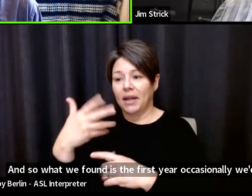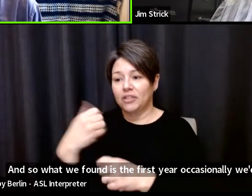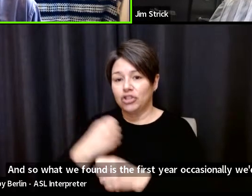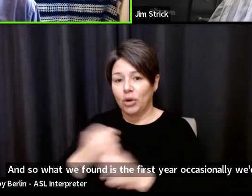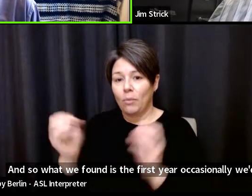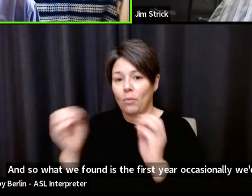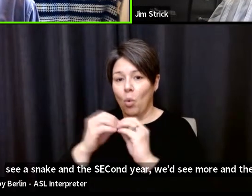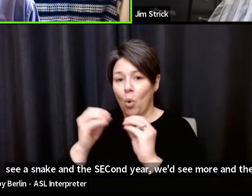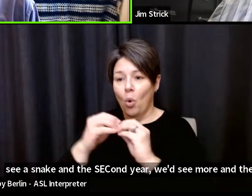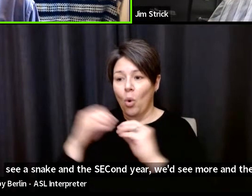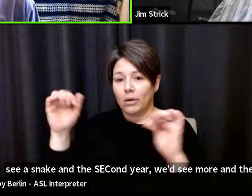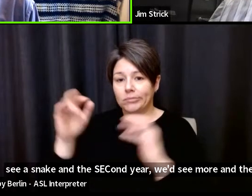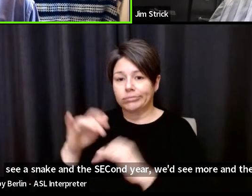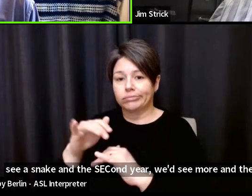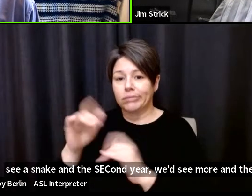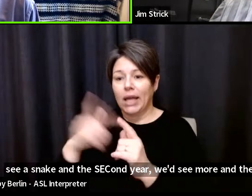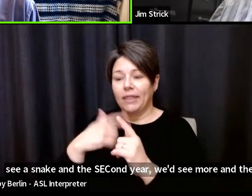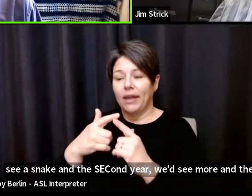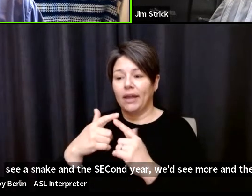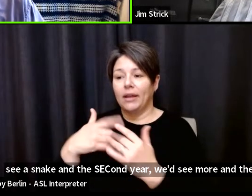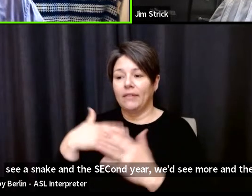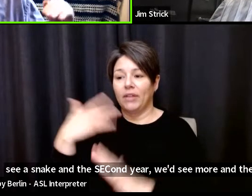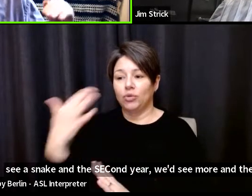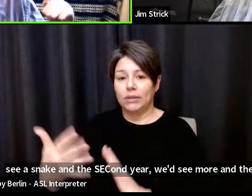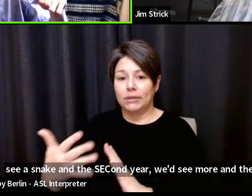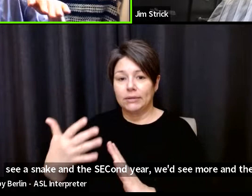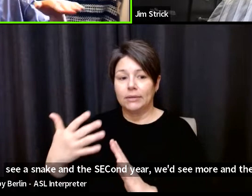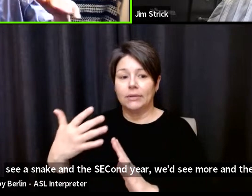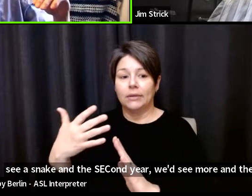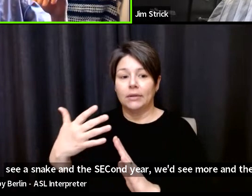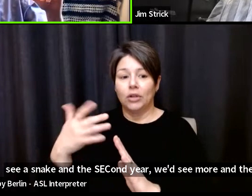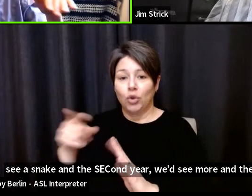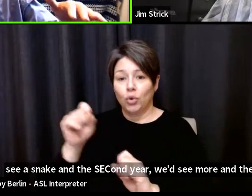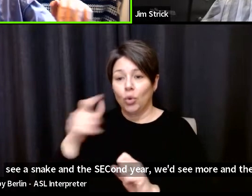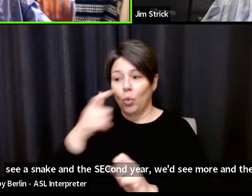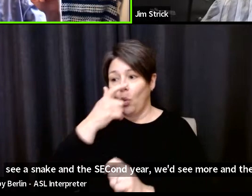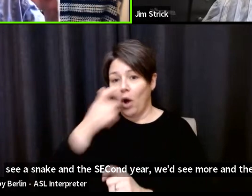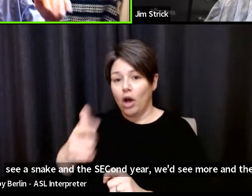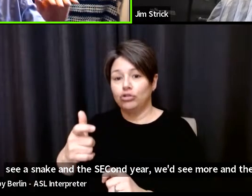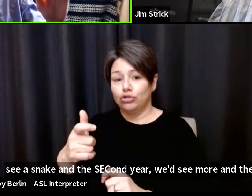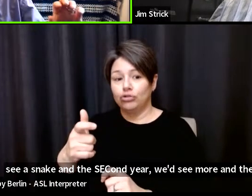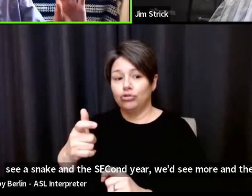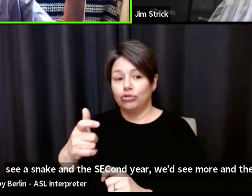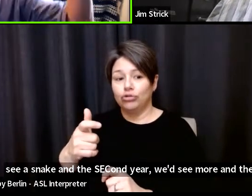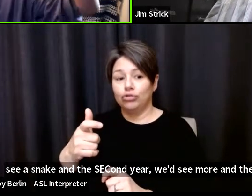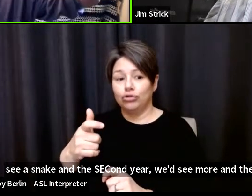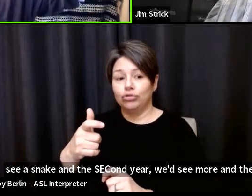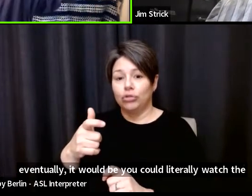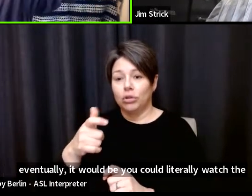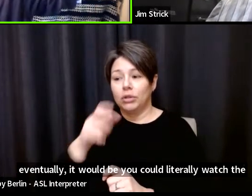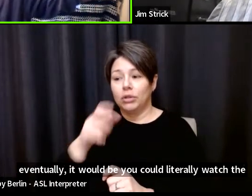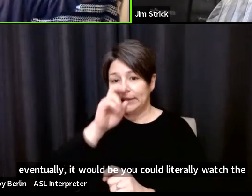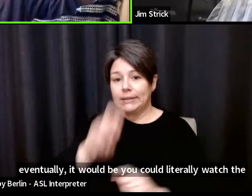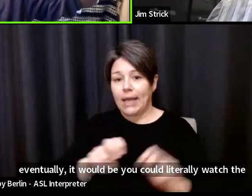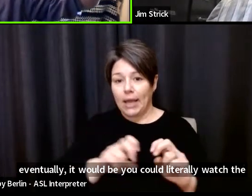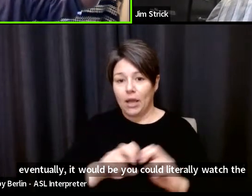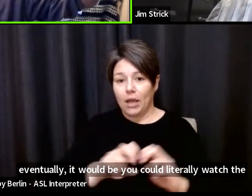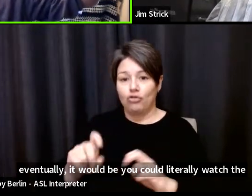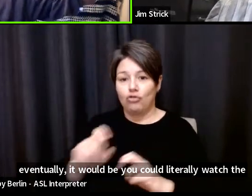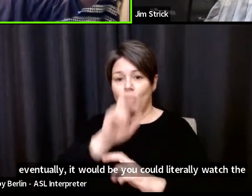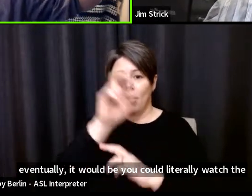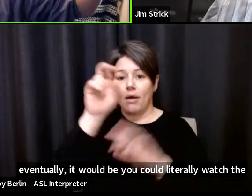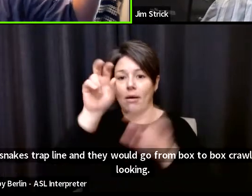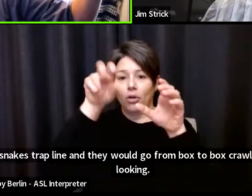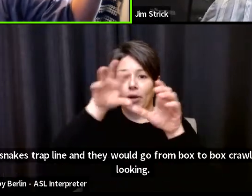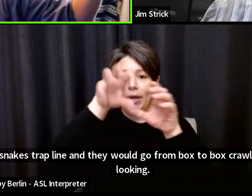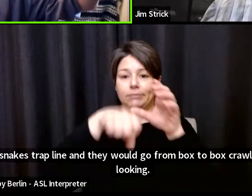then eventually it would be, you could literally watch the snakes trap line, and they would go from box to box, crawl up, look in,